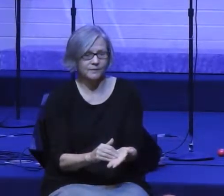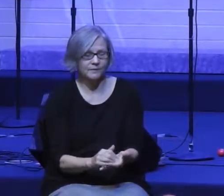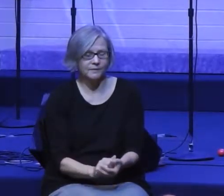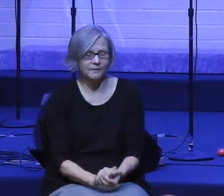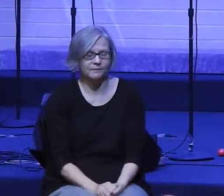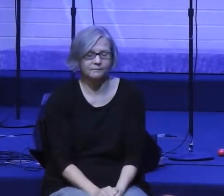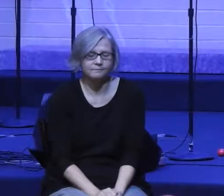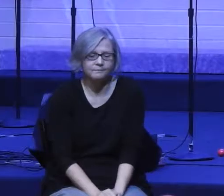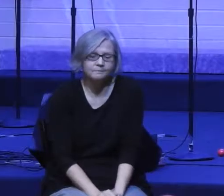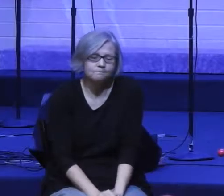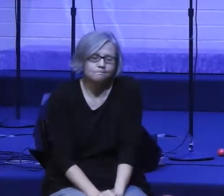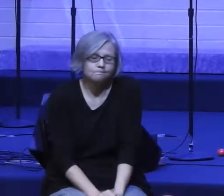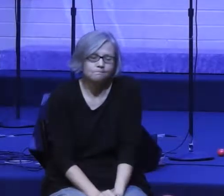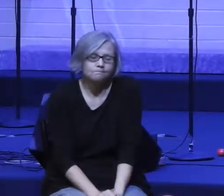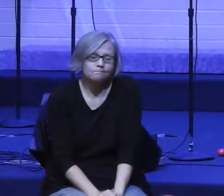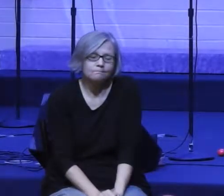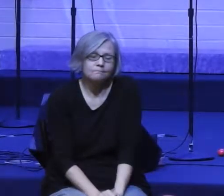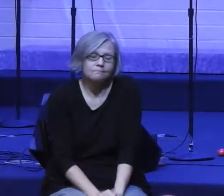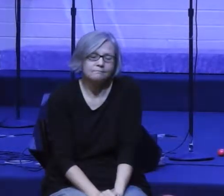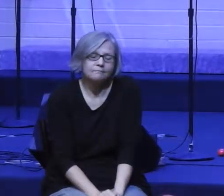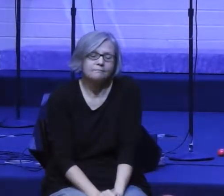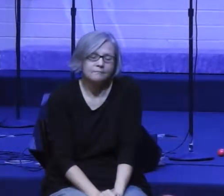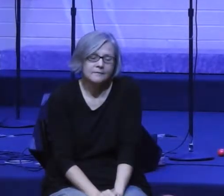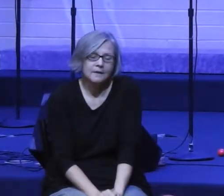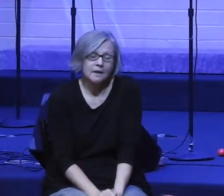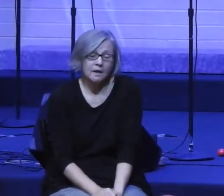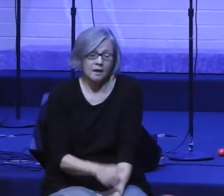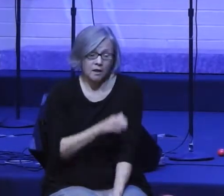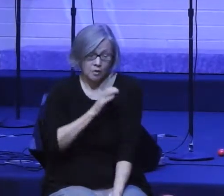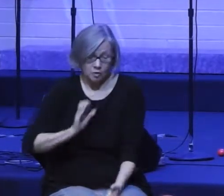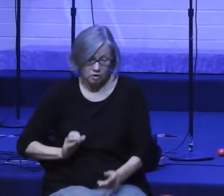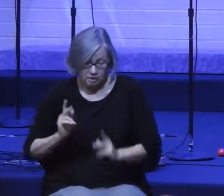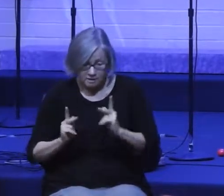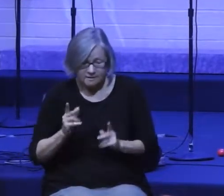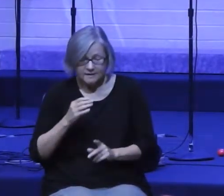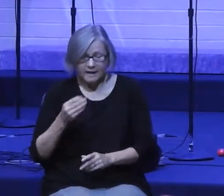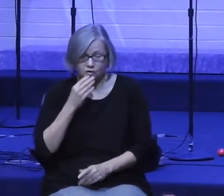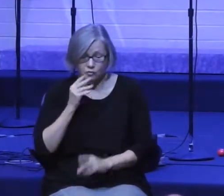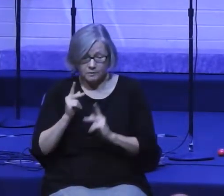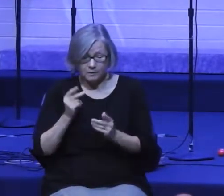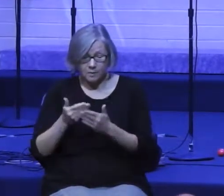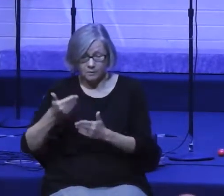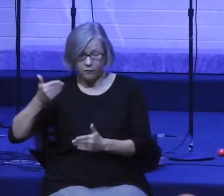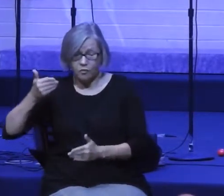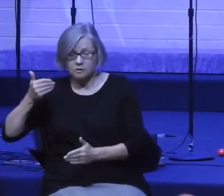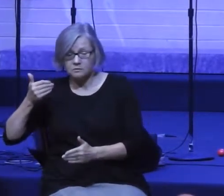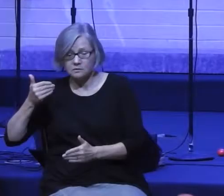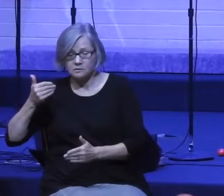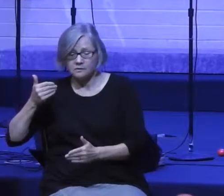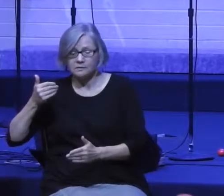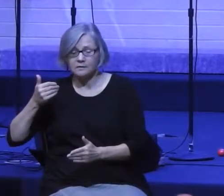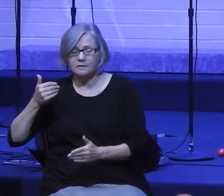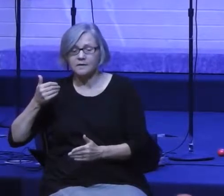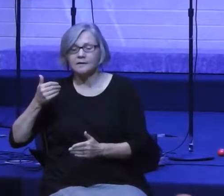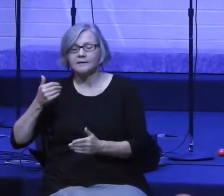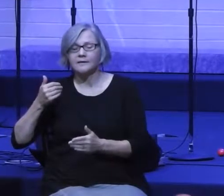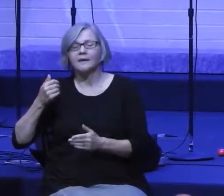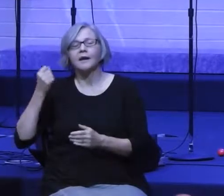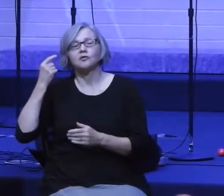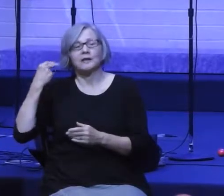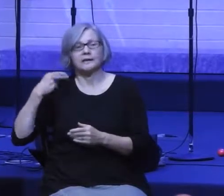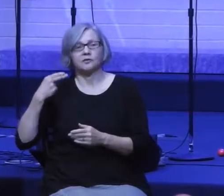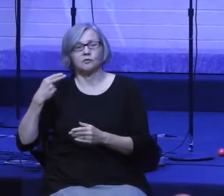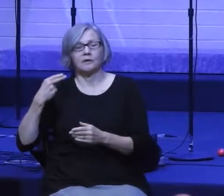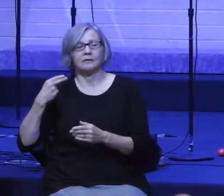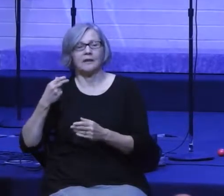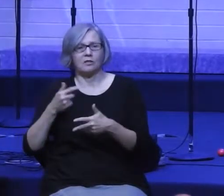Because I'm going to send my Messiah and I will make everything right again.